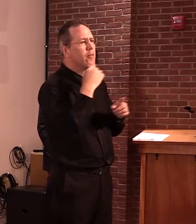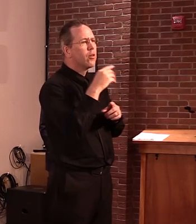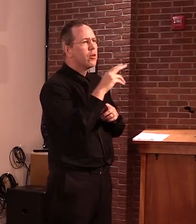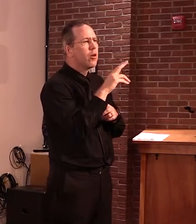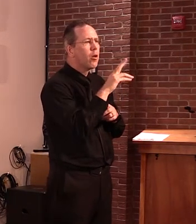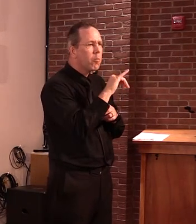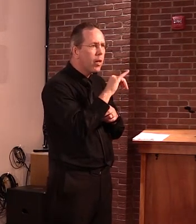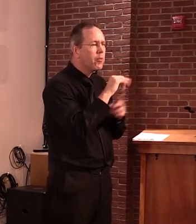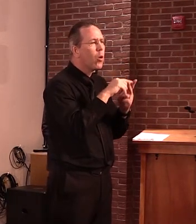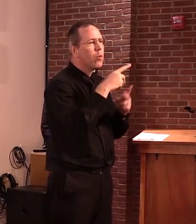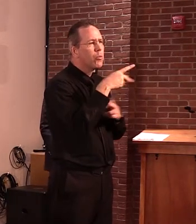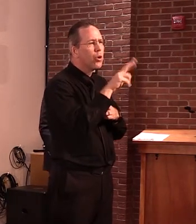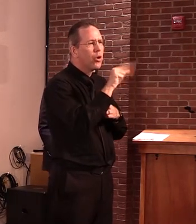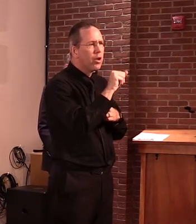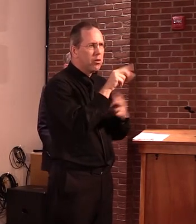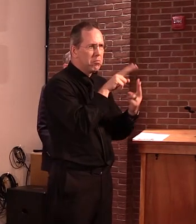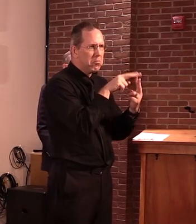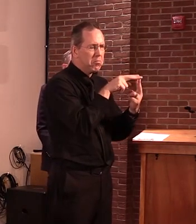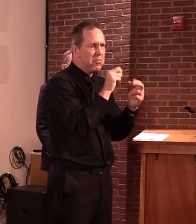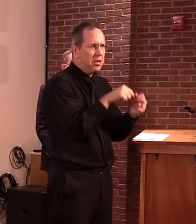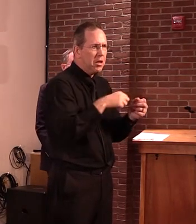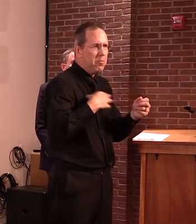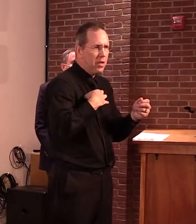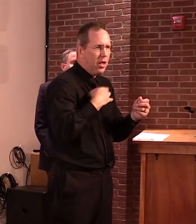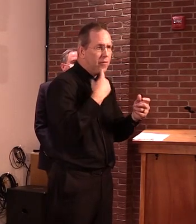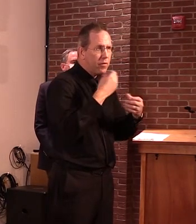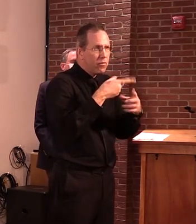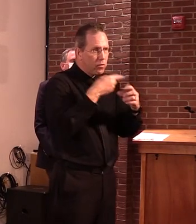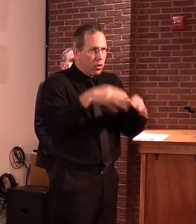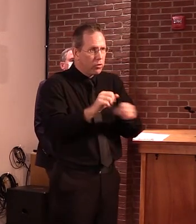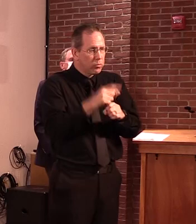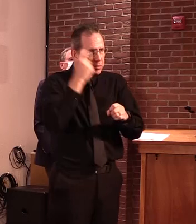eligible for PUA if they didn't have